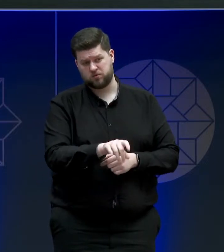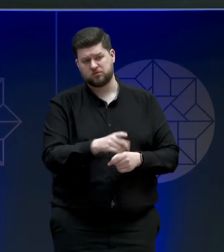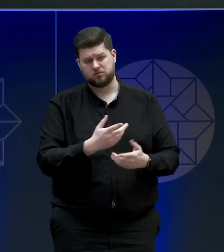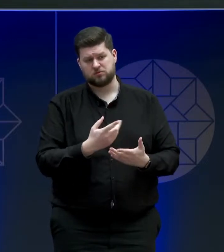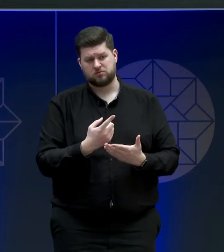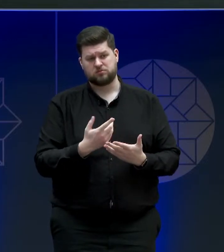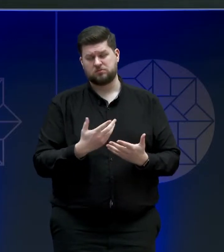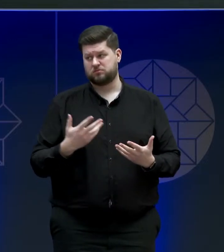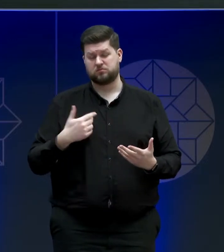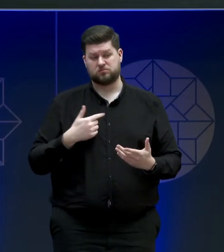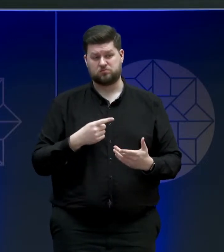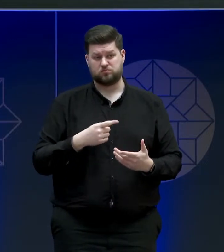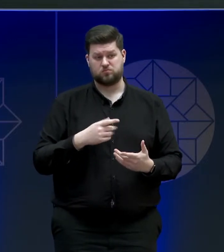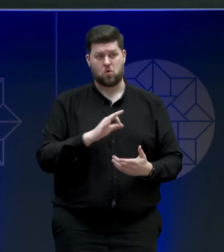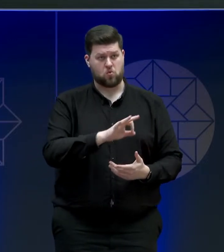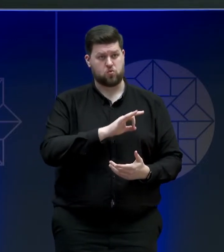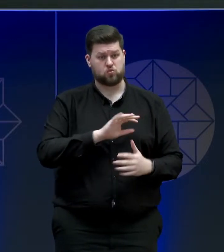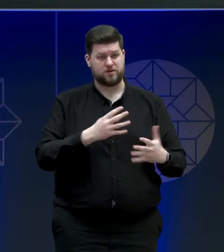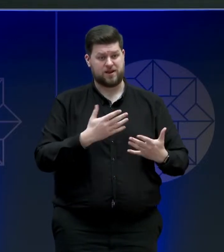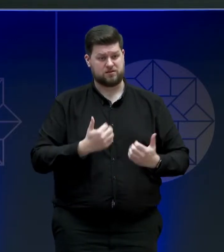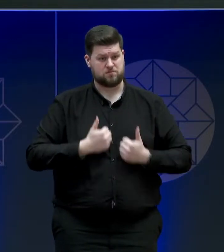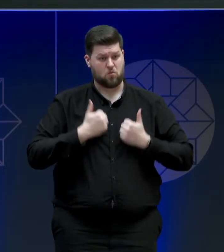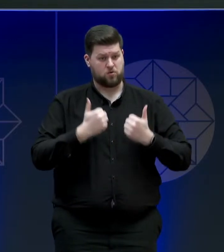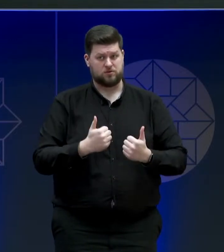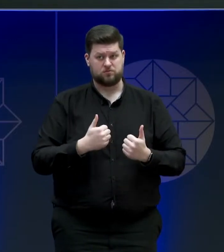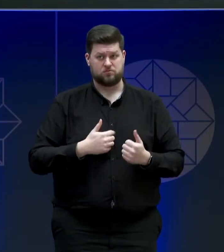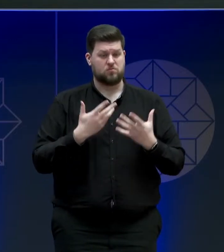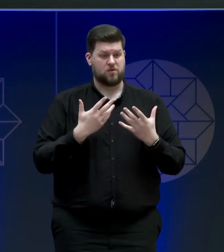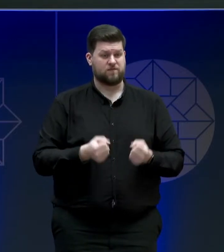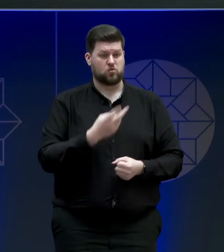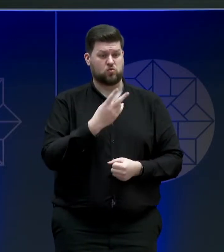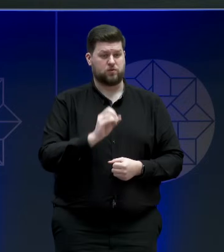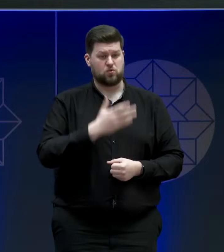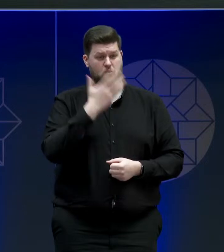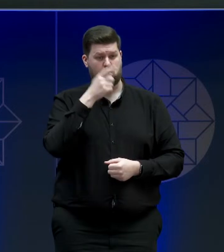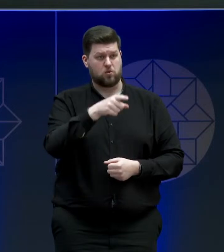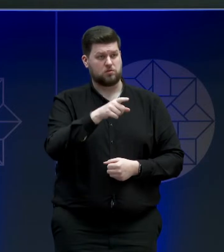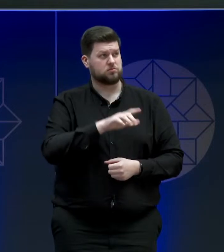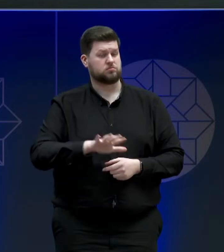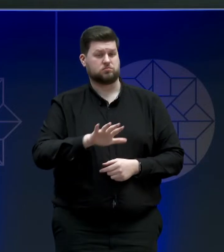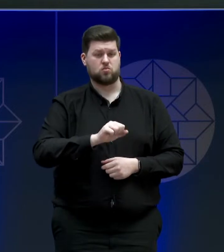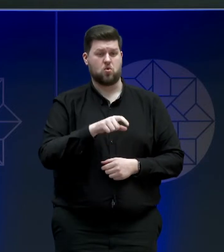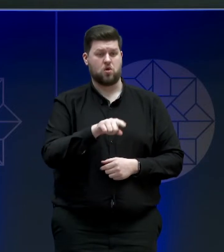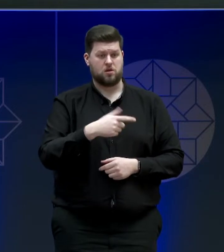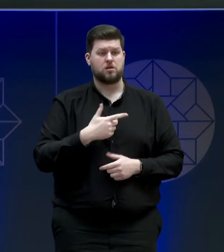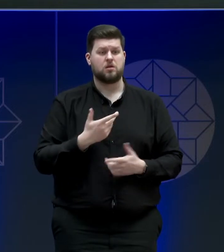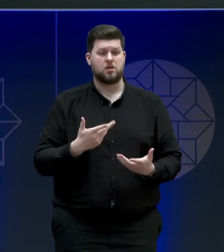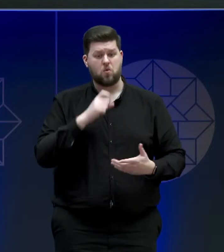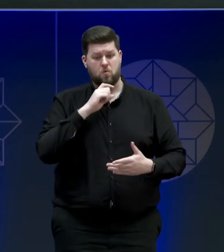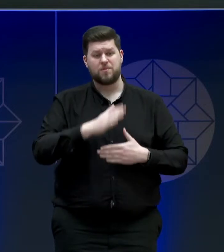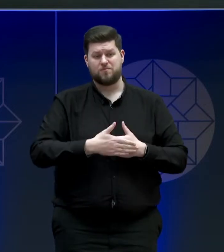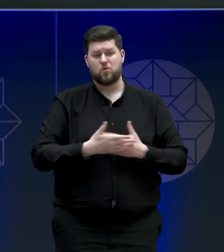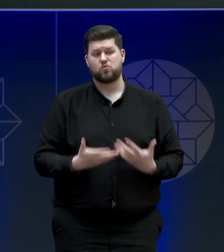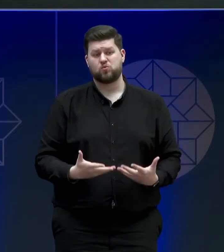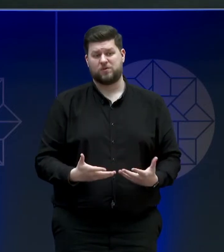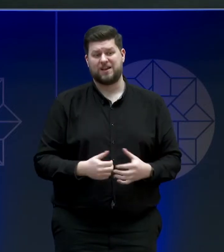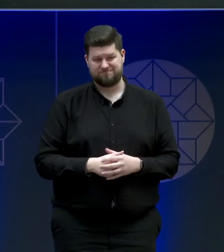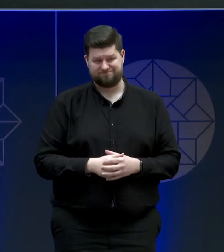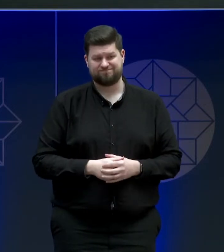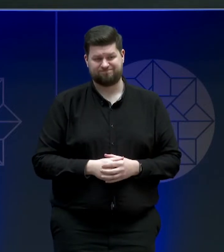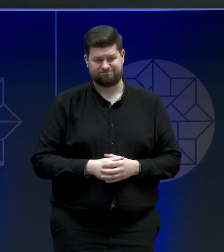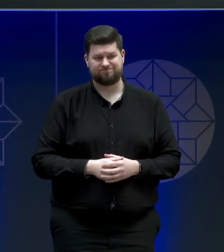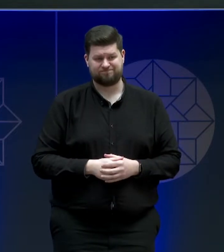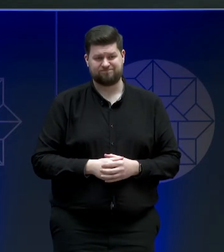me at 8:45 this morning, there are 20 schools in Scotland that are planned to be closed today. And